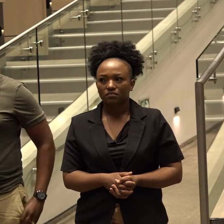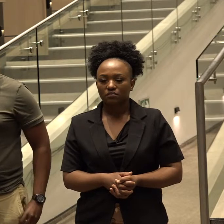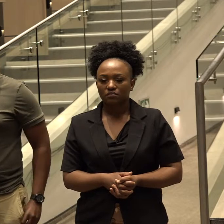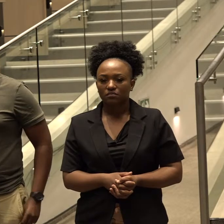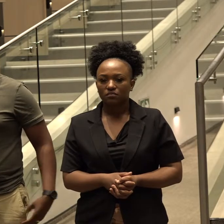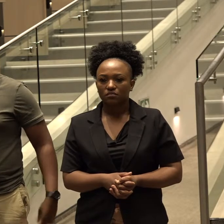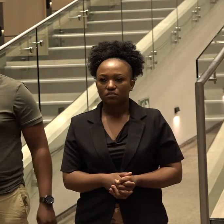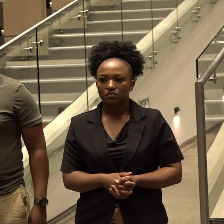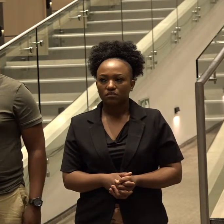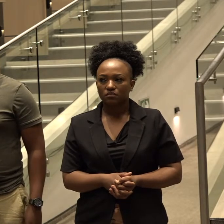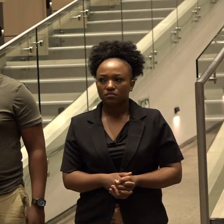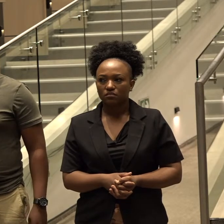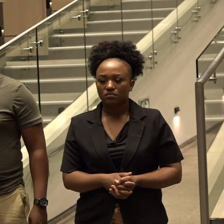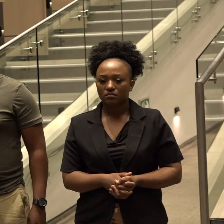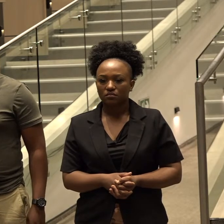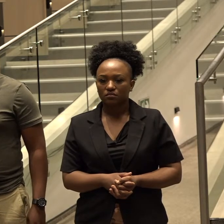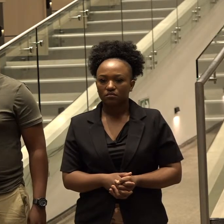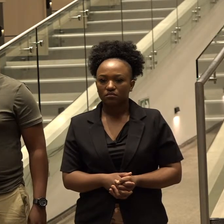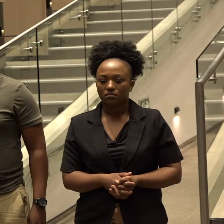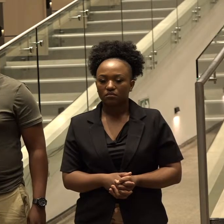promise that